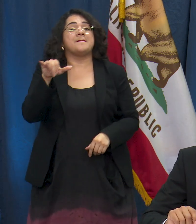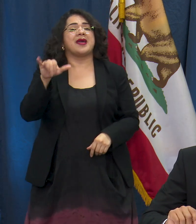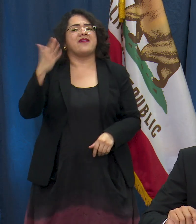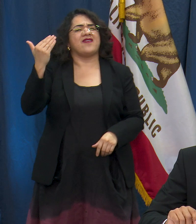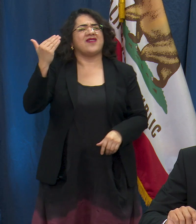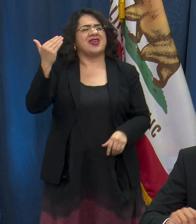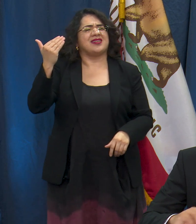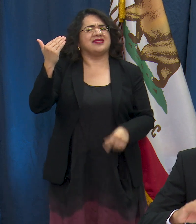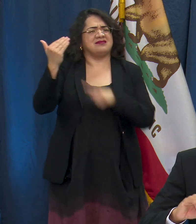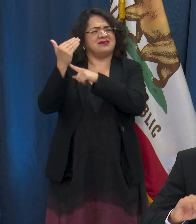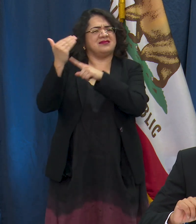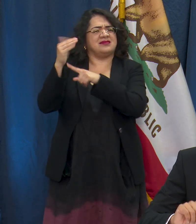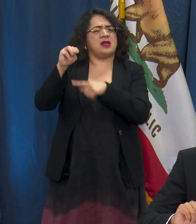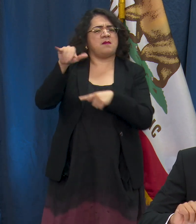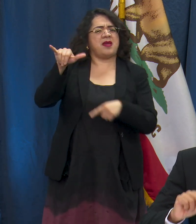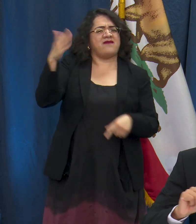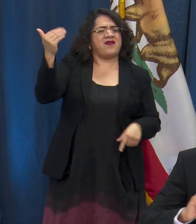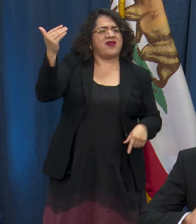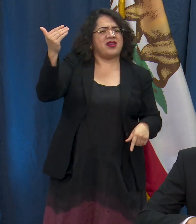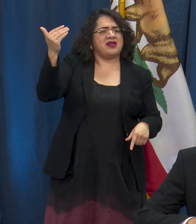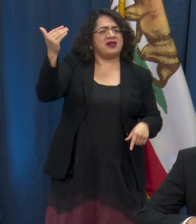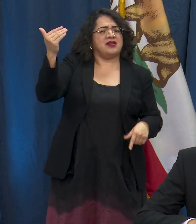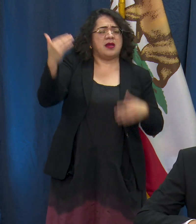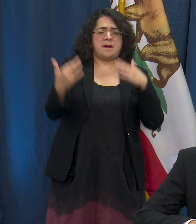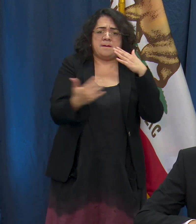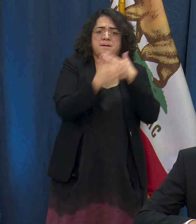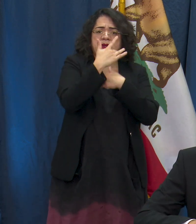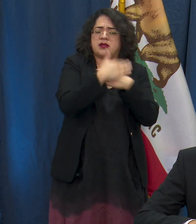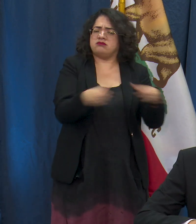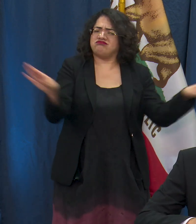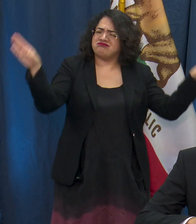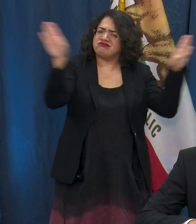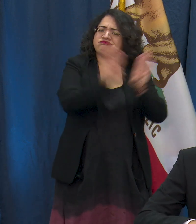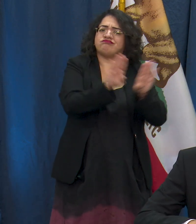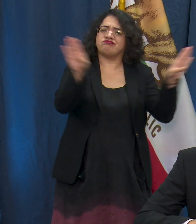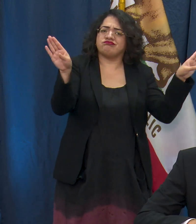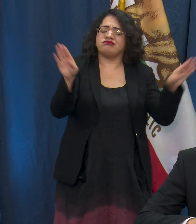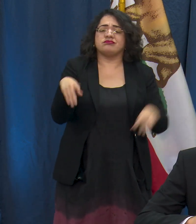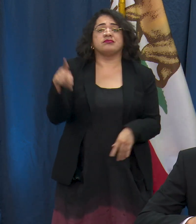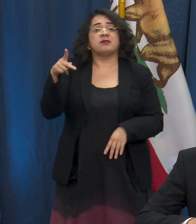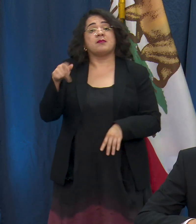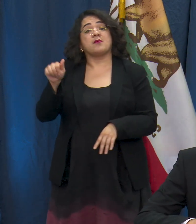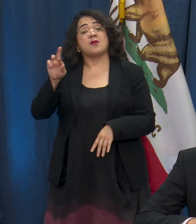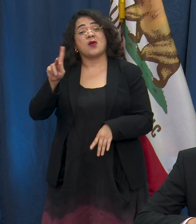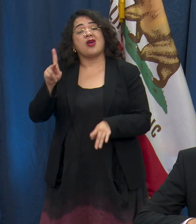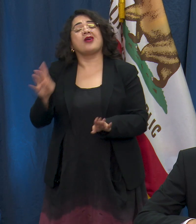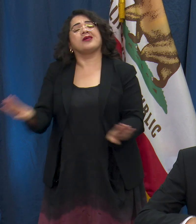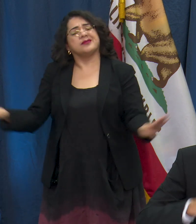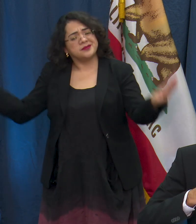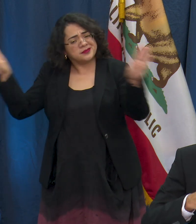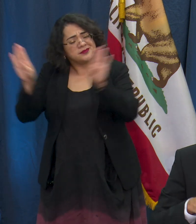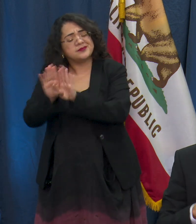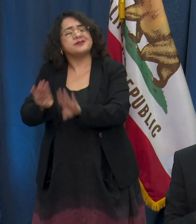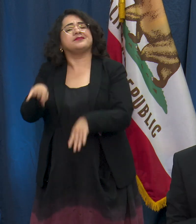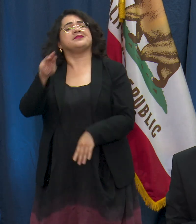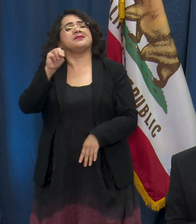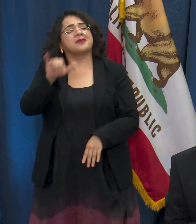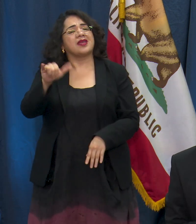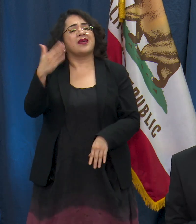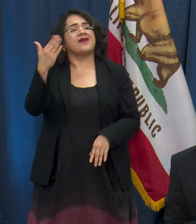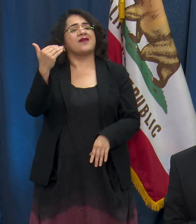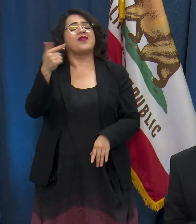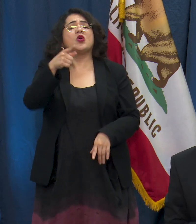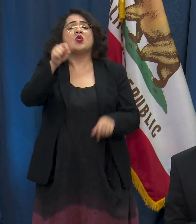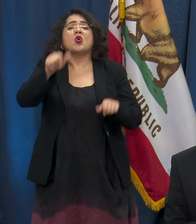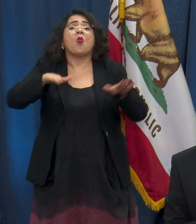15th. That means that beaches are closed. That means that parks are closed unless you are